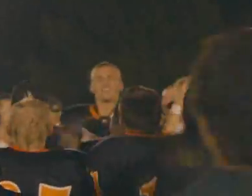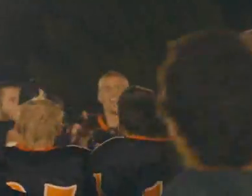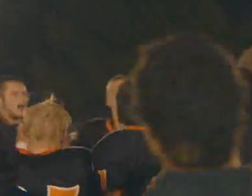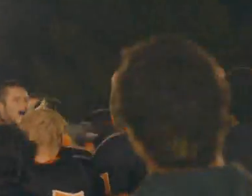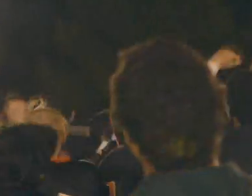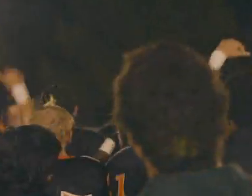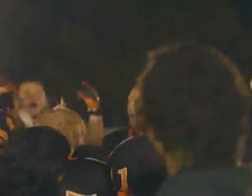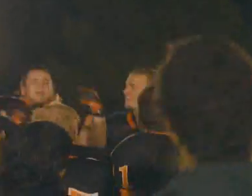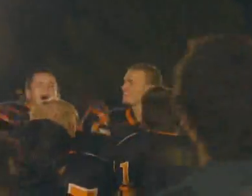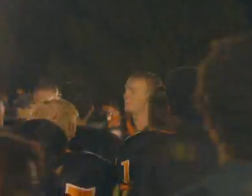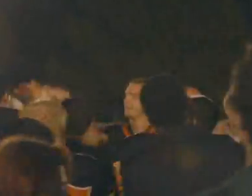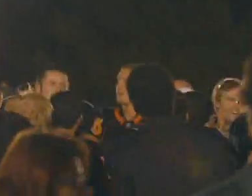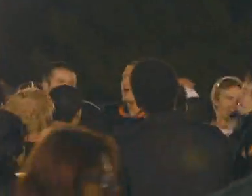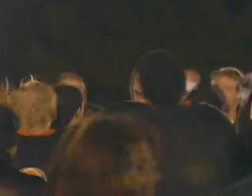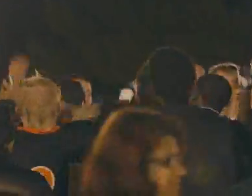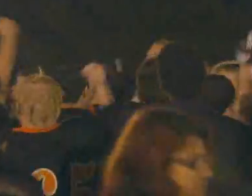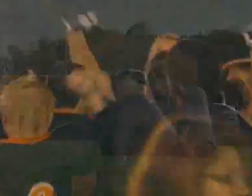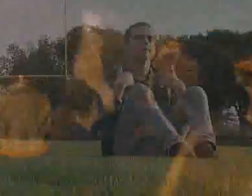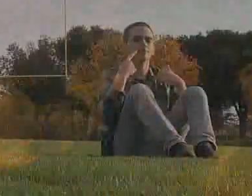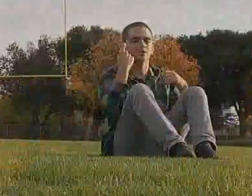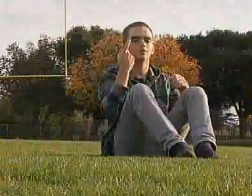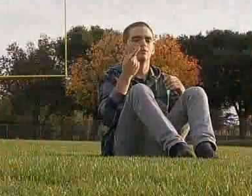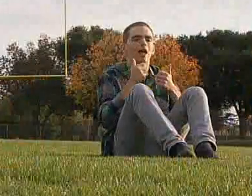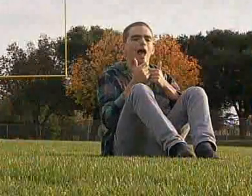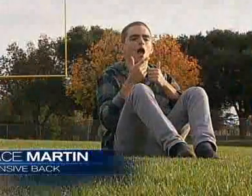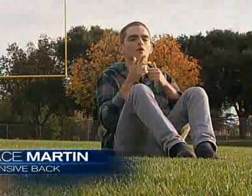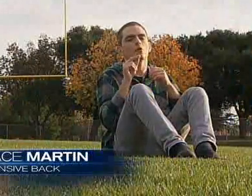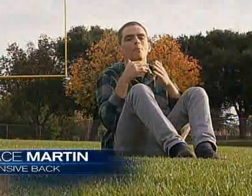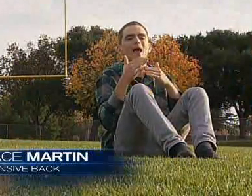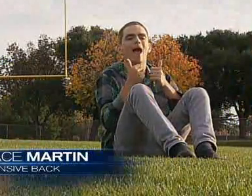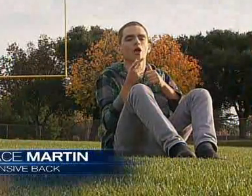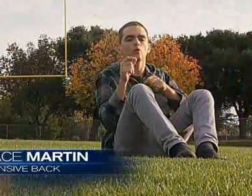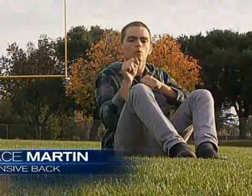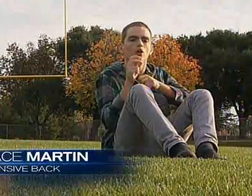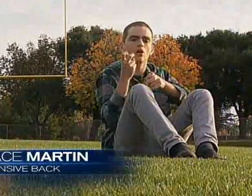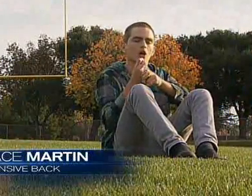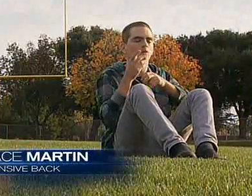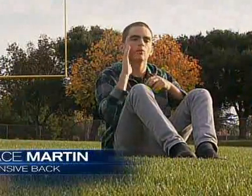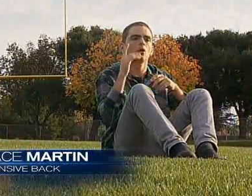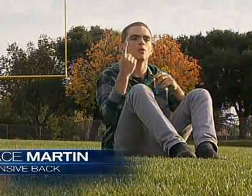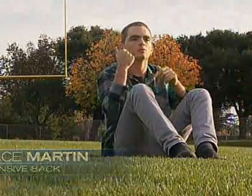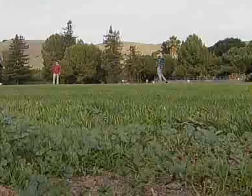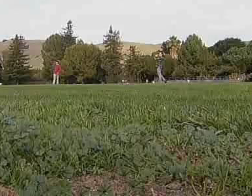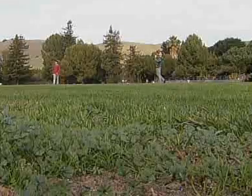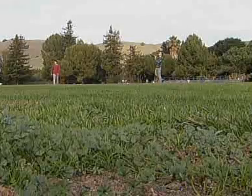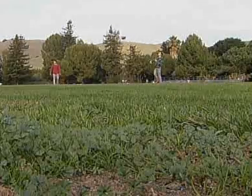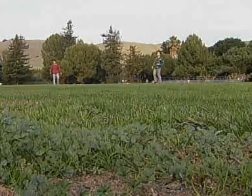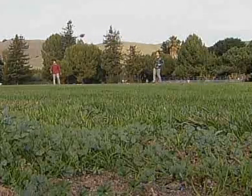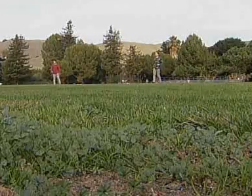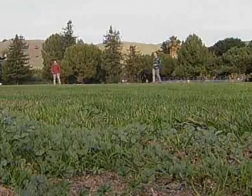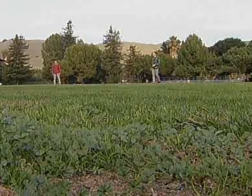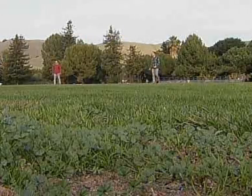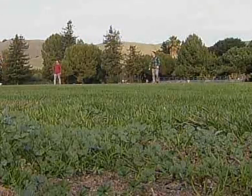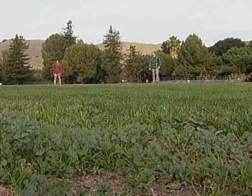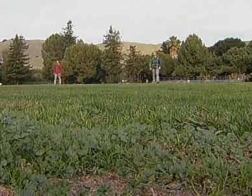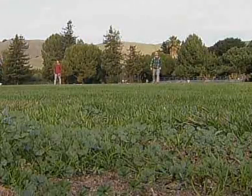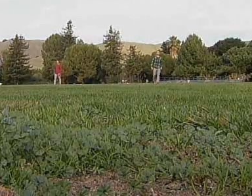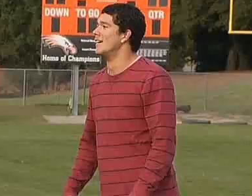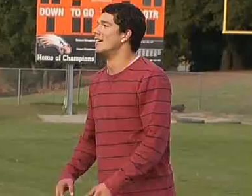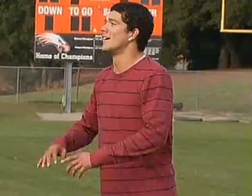young athletes have already won. What happens on the football field applies in real life. I will always remember playing football